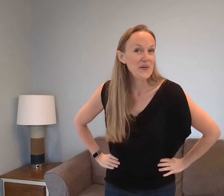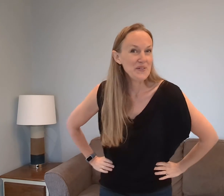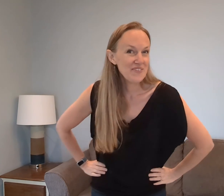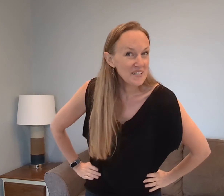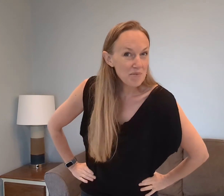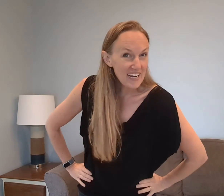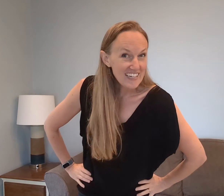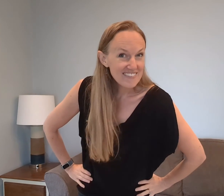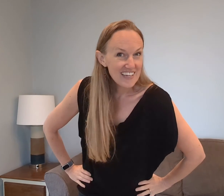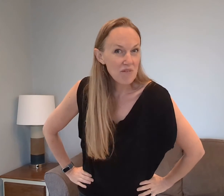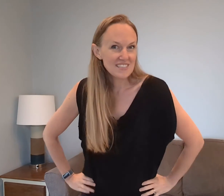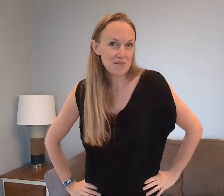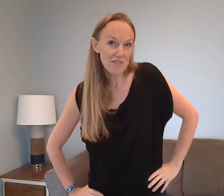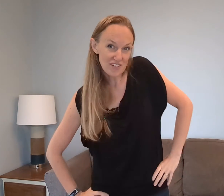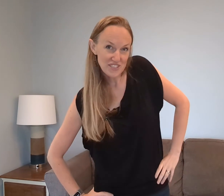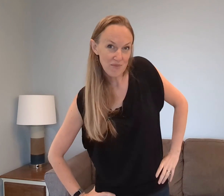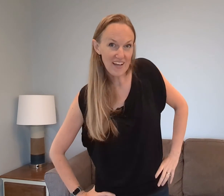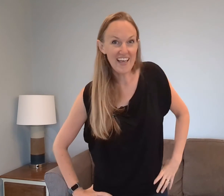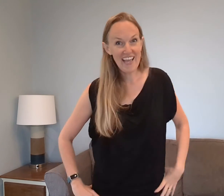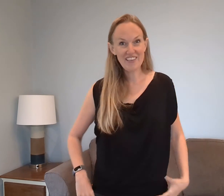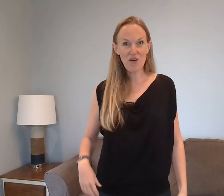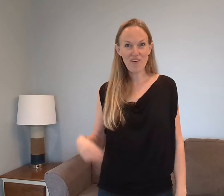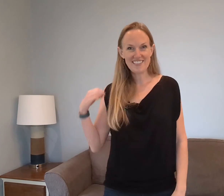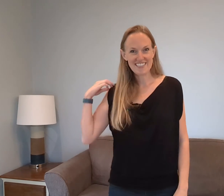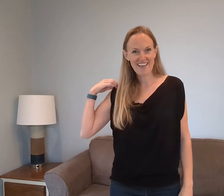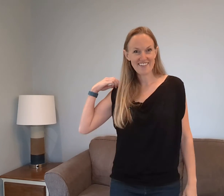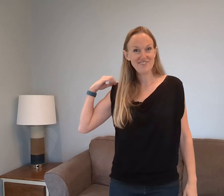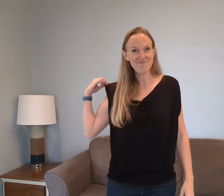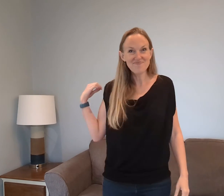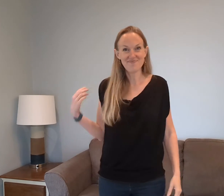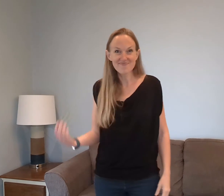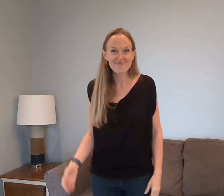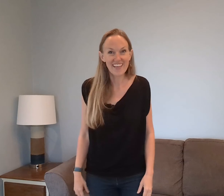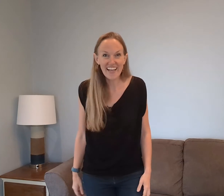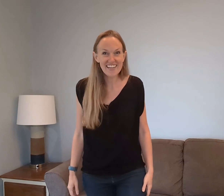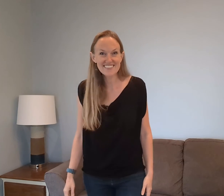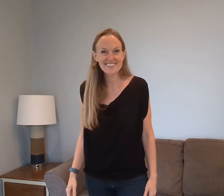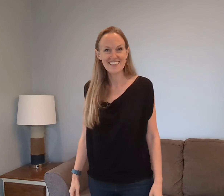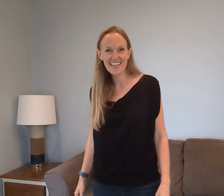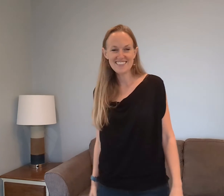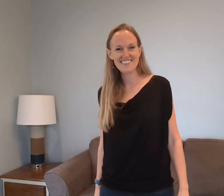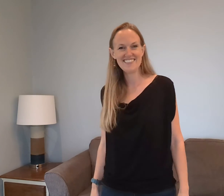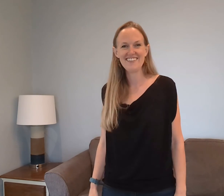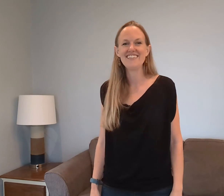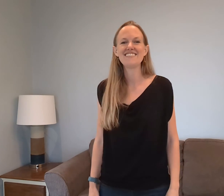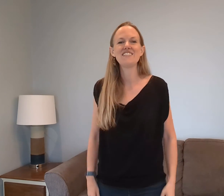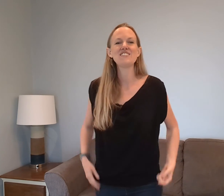Who's feeling brave and wants to put verse 1 and the chorus together? Hey guys, let's do this.